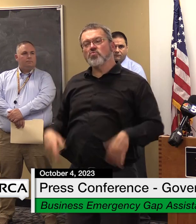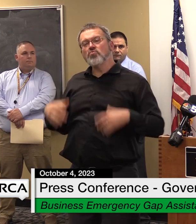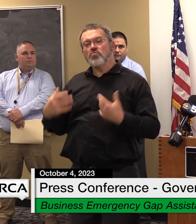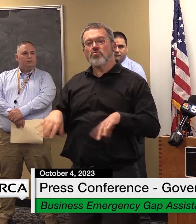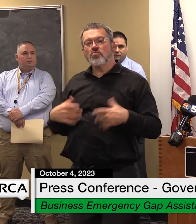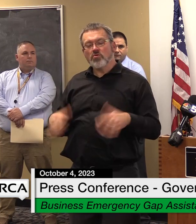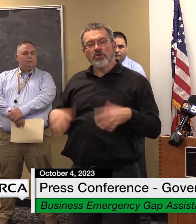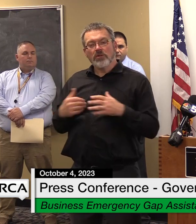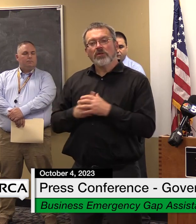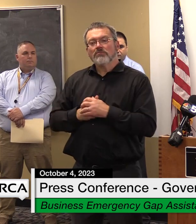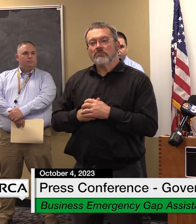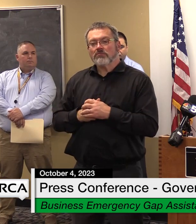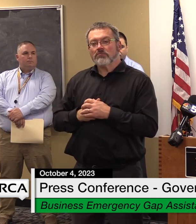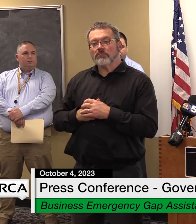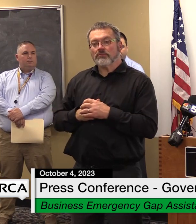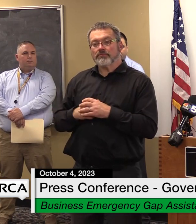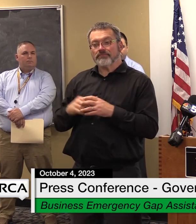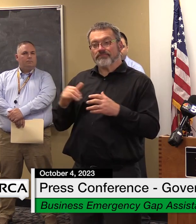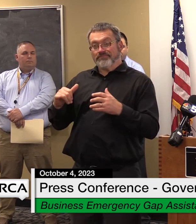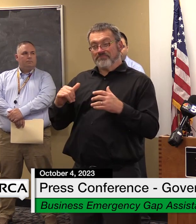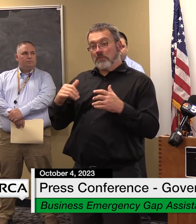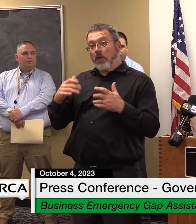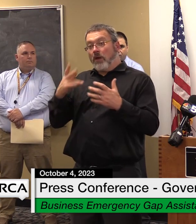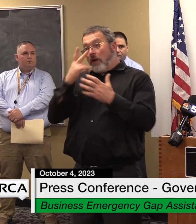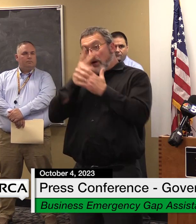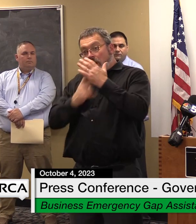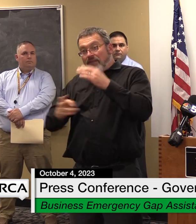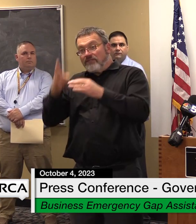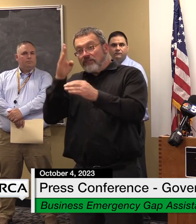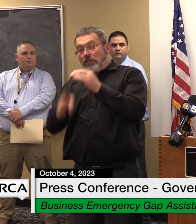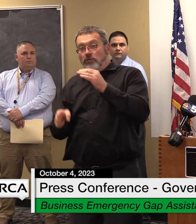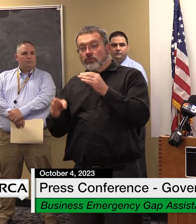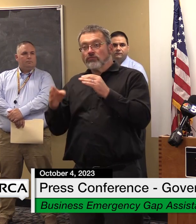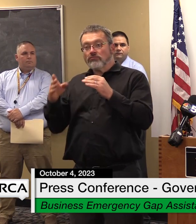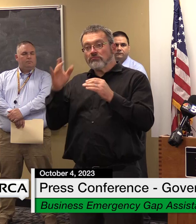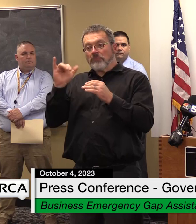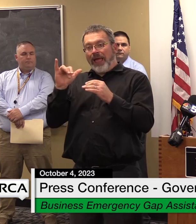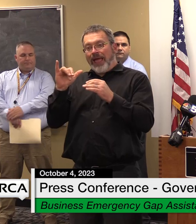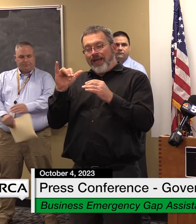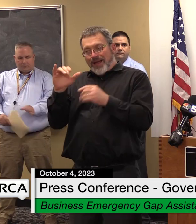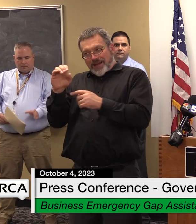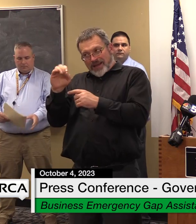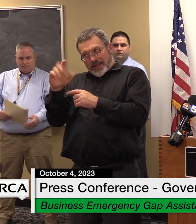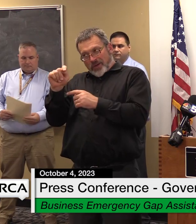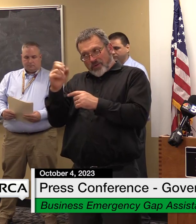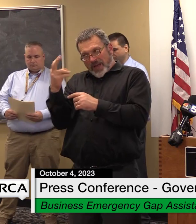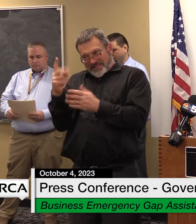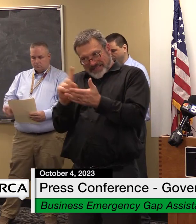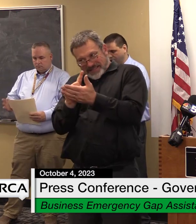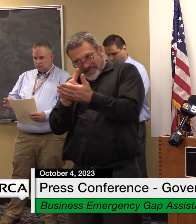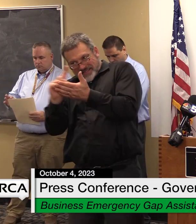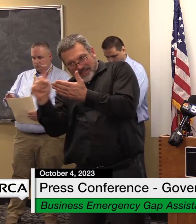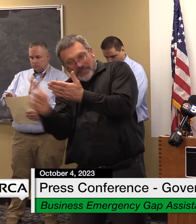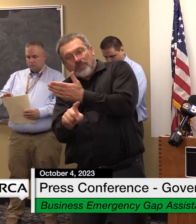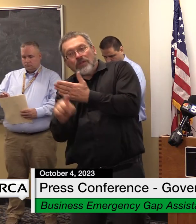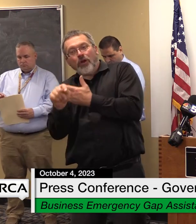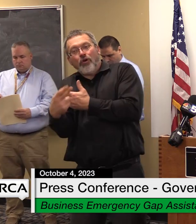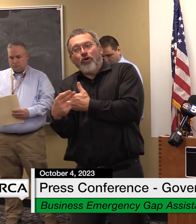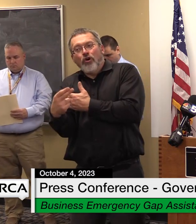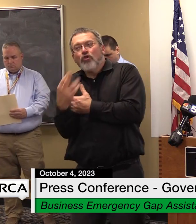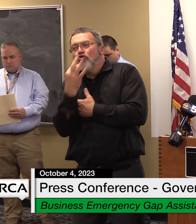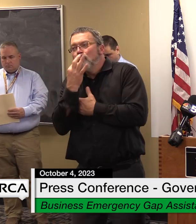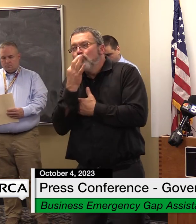The deadline for individual assistance applications is October 12th, so just around the corner. We